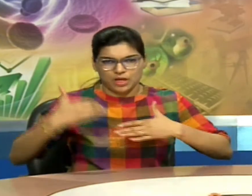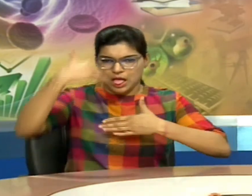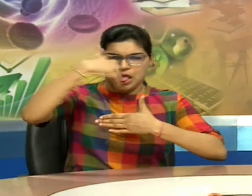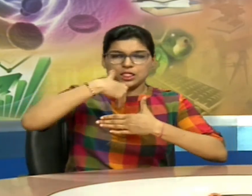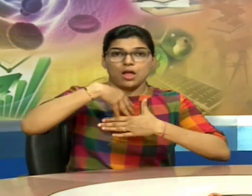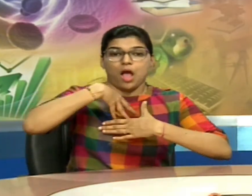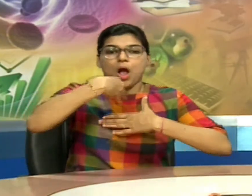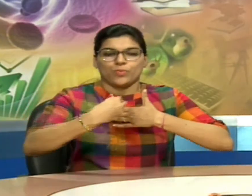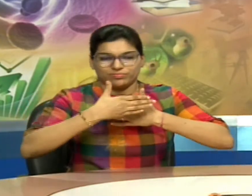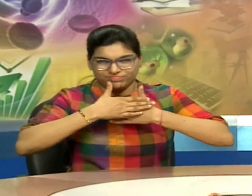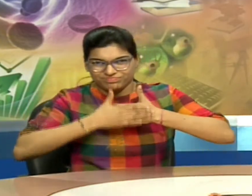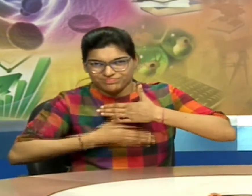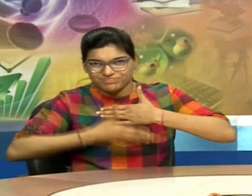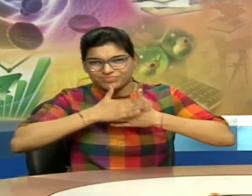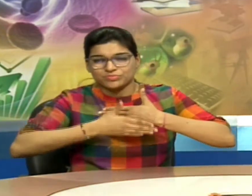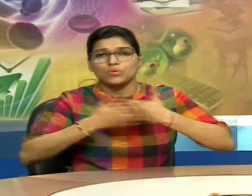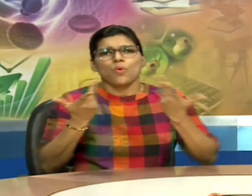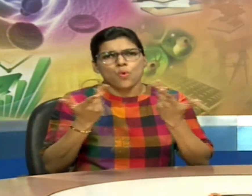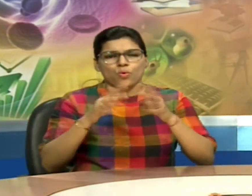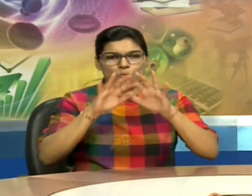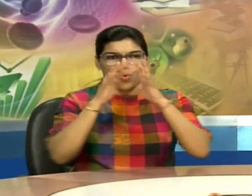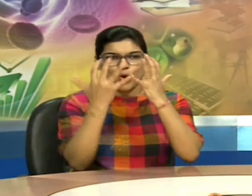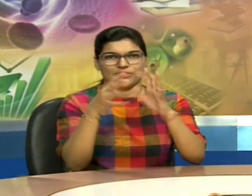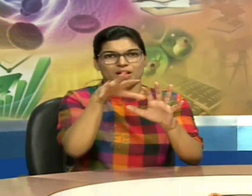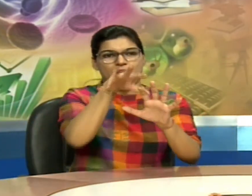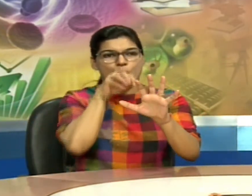Cover. Cover is something which is outside